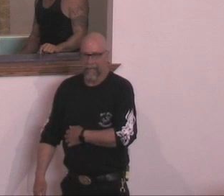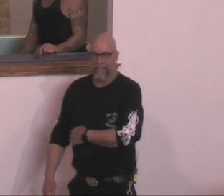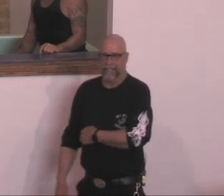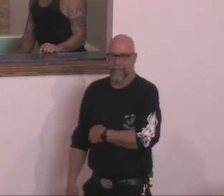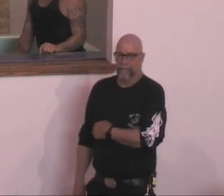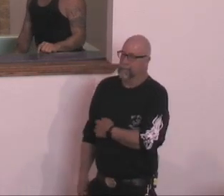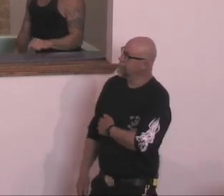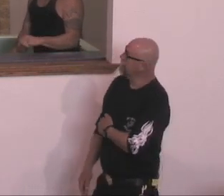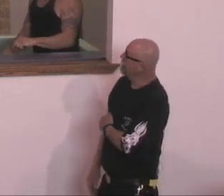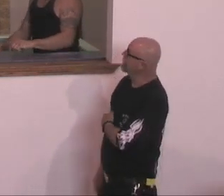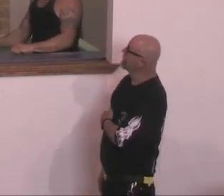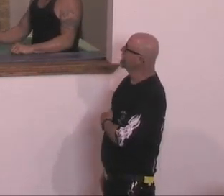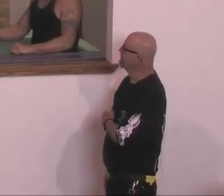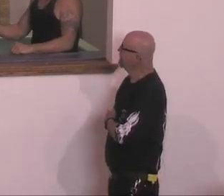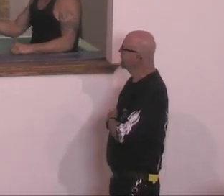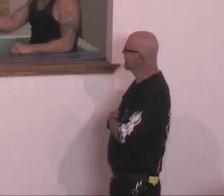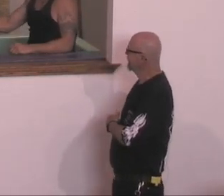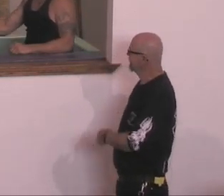All right, hit David's there.